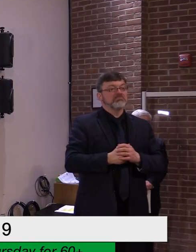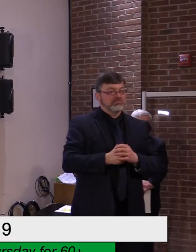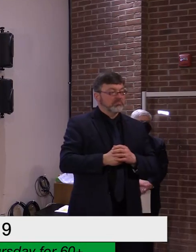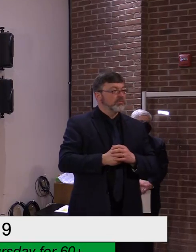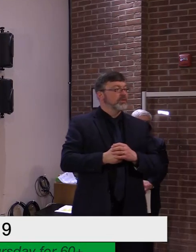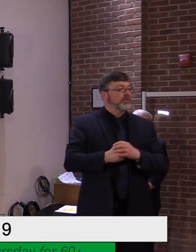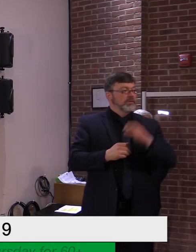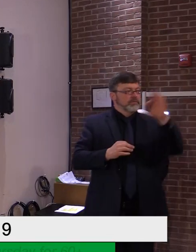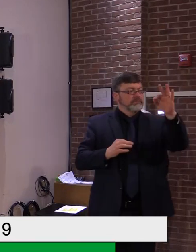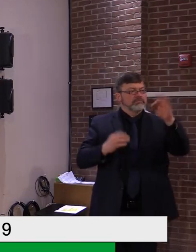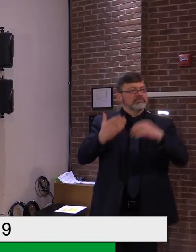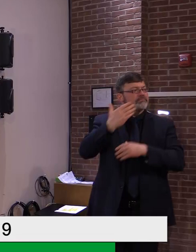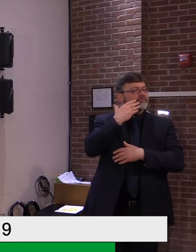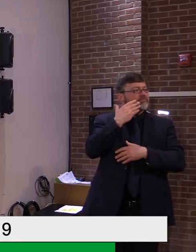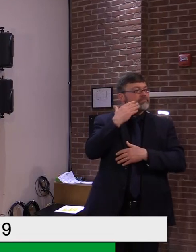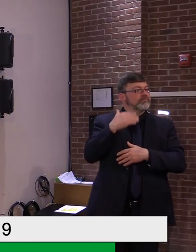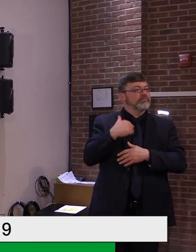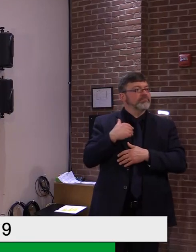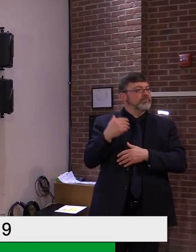last follow-up from the governor.